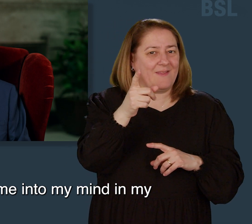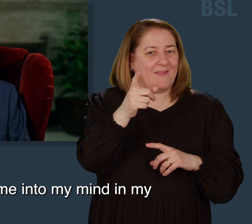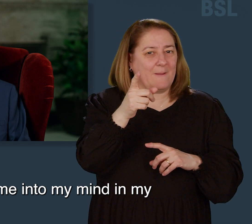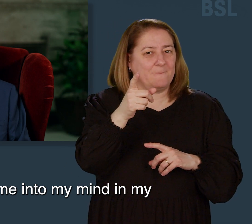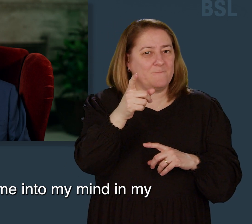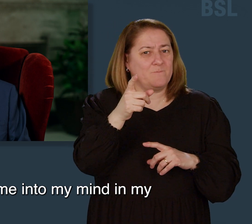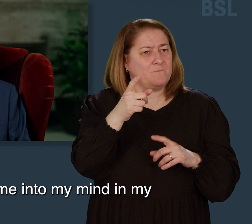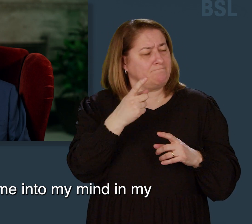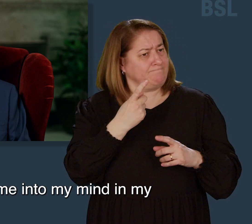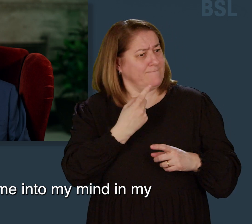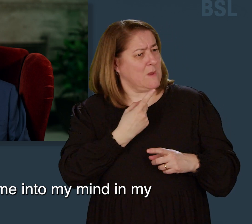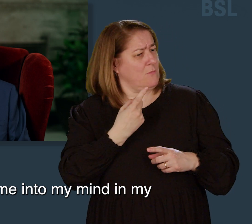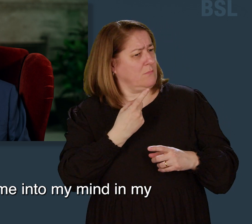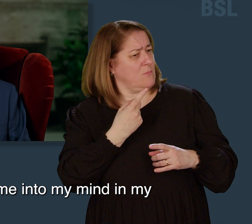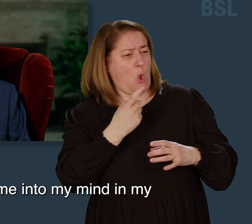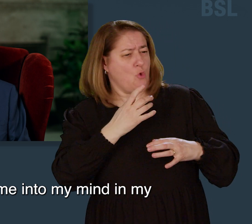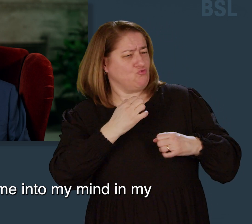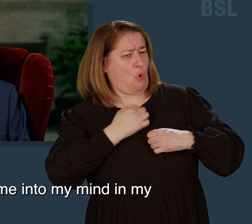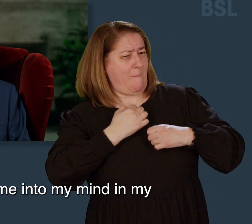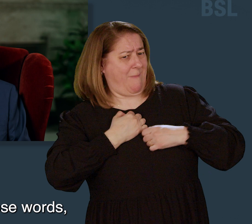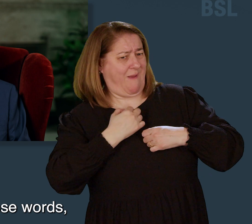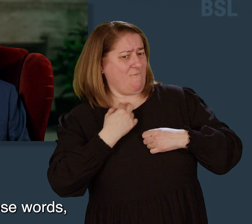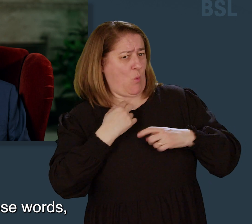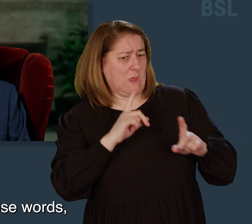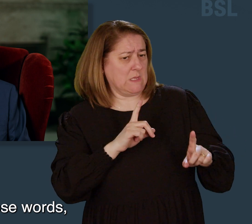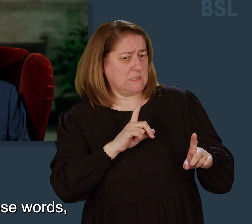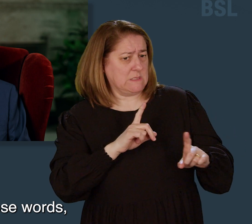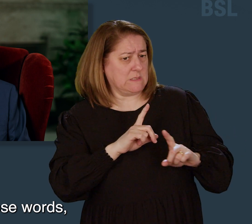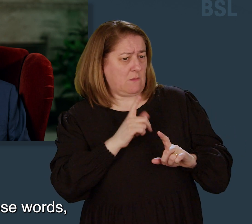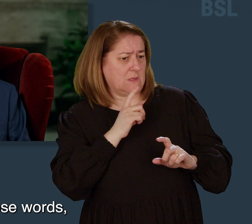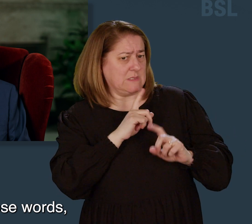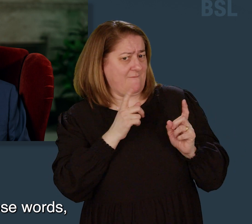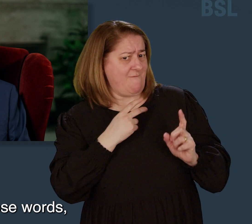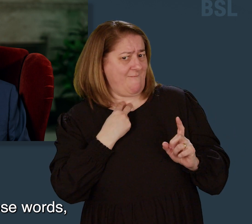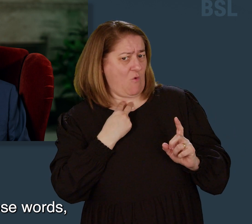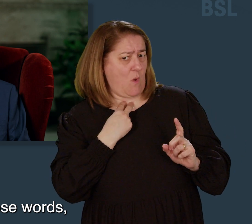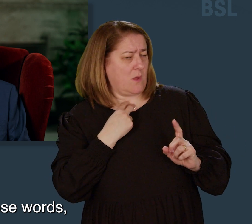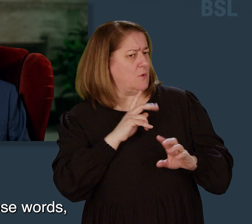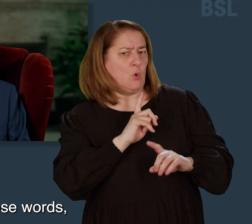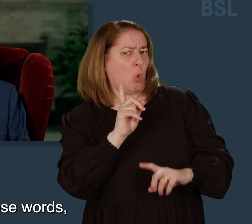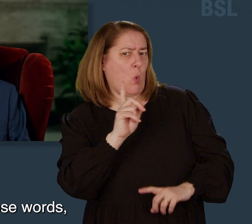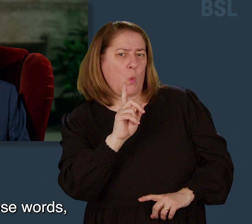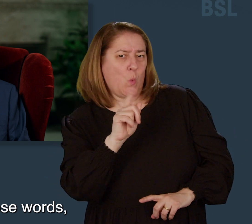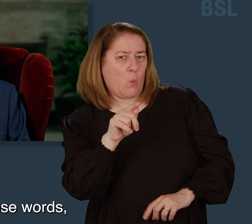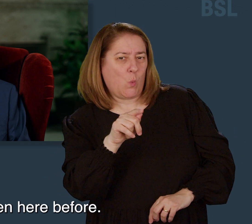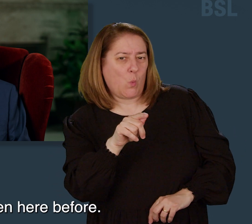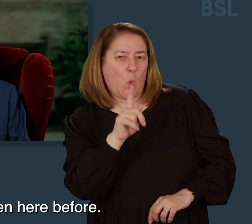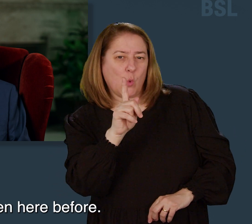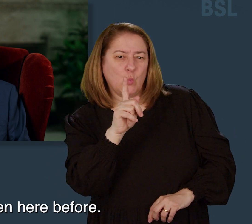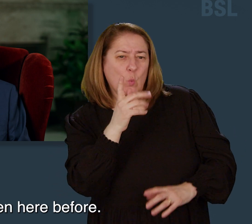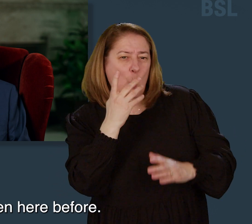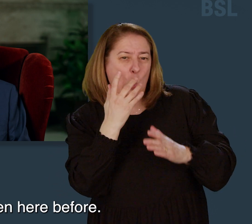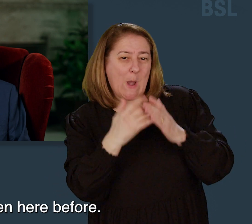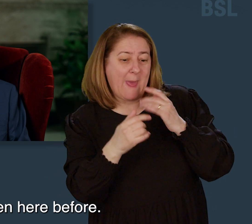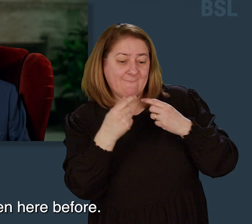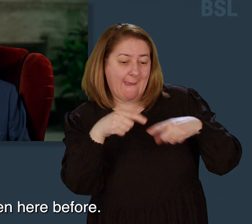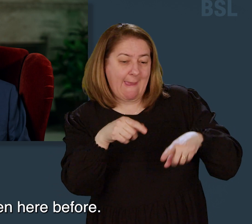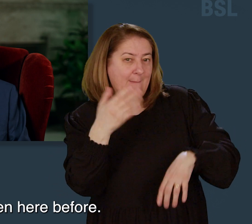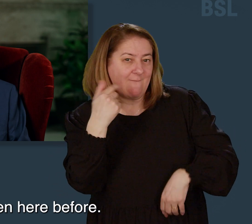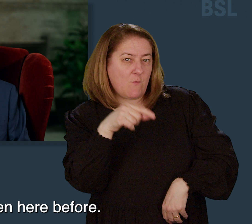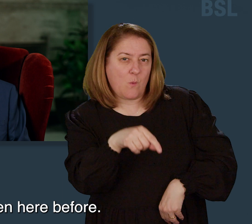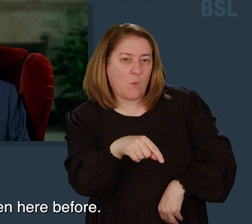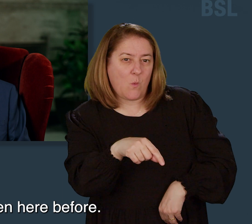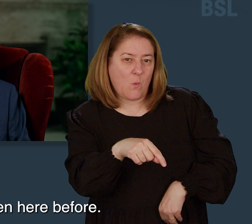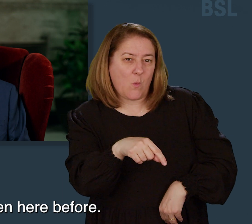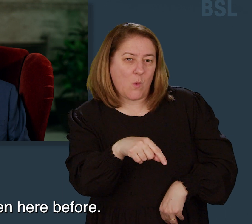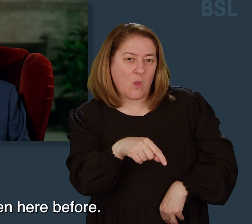mind, in my own, not in my own voice, these words, no, you have